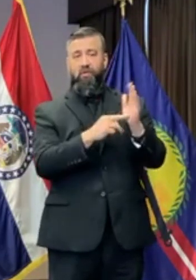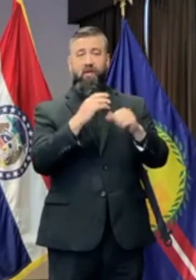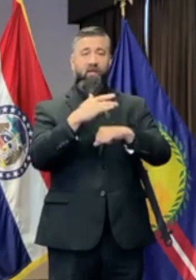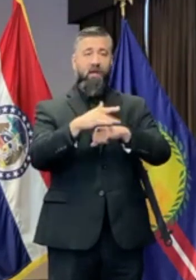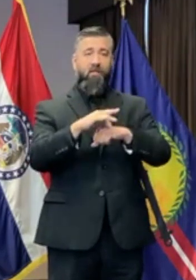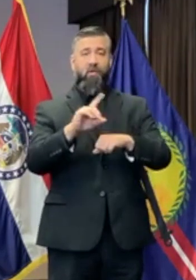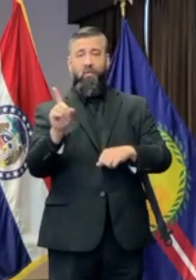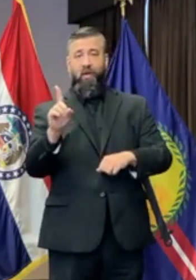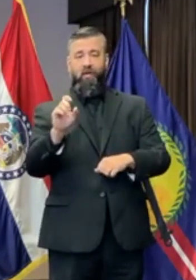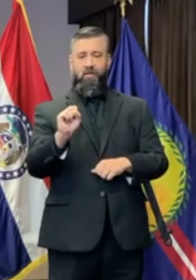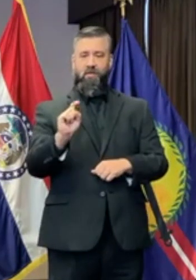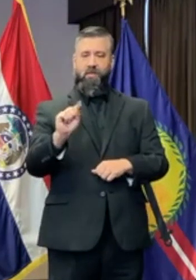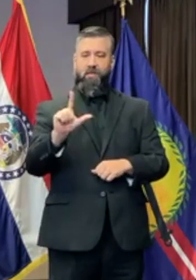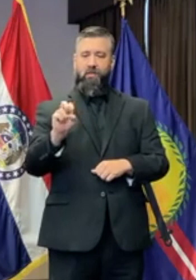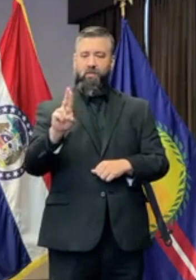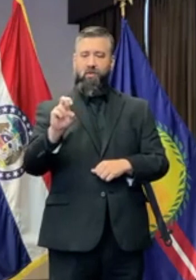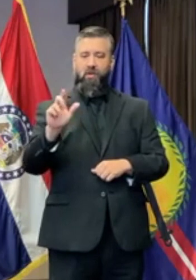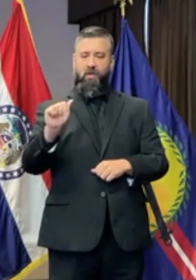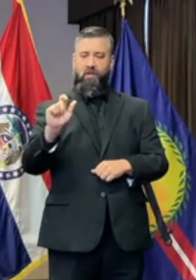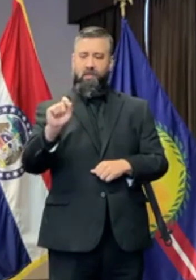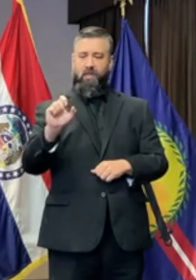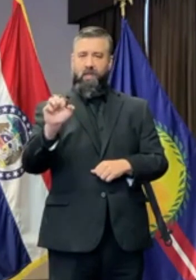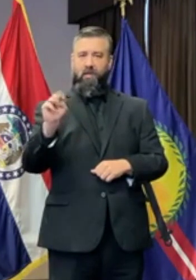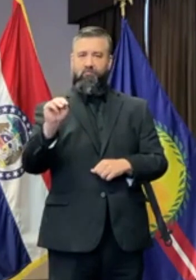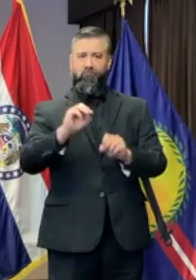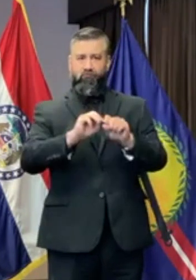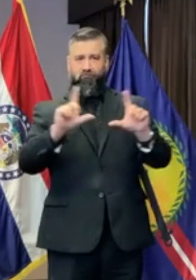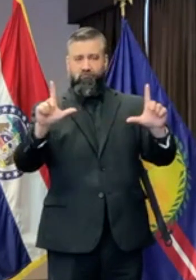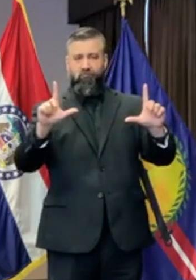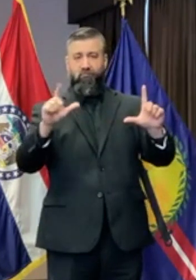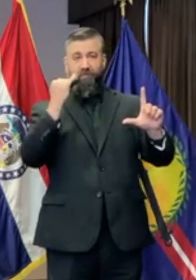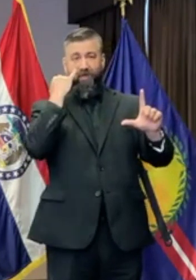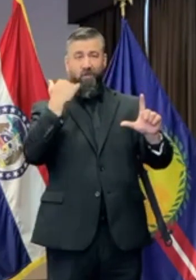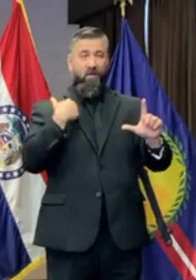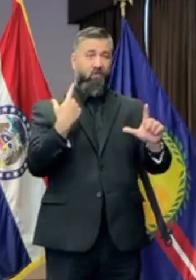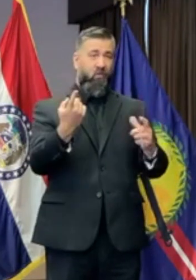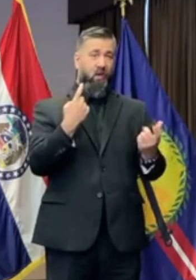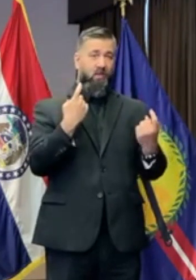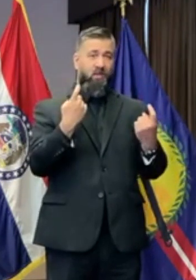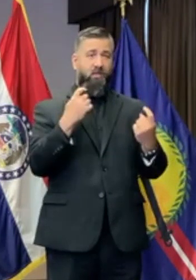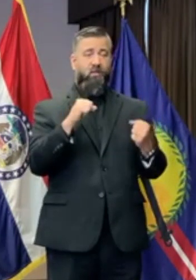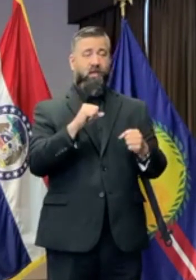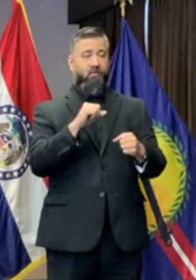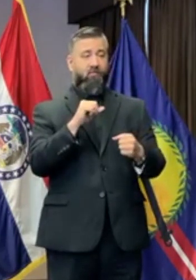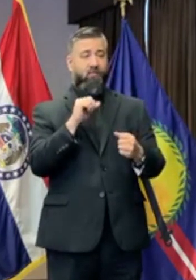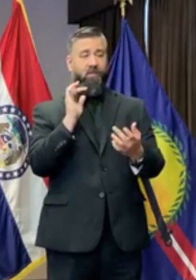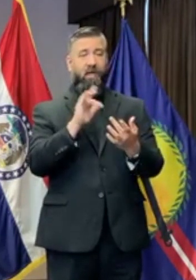at stlcorona.com. If you have questions, you can contact